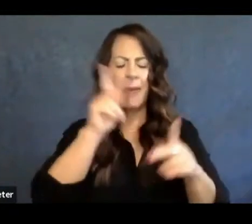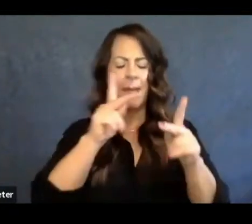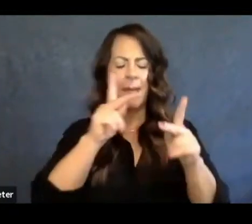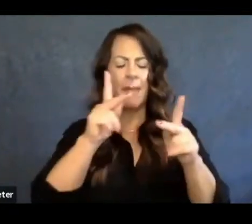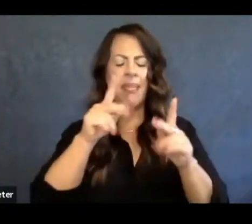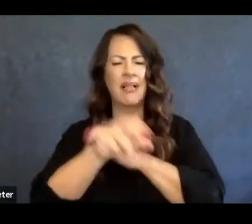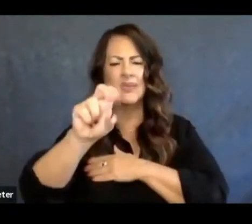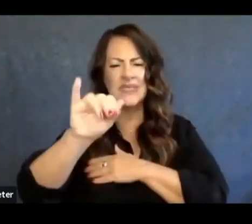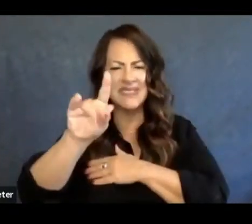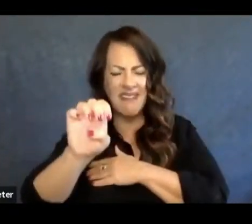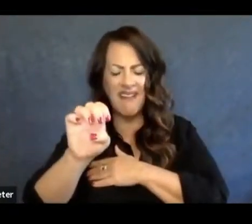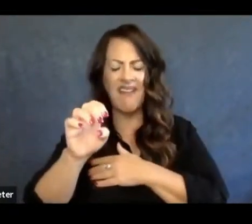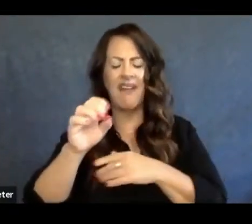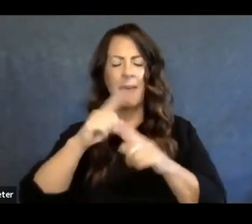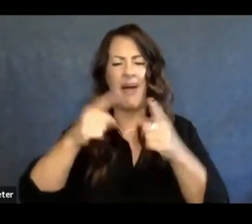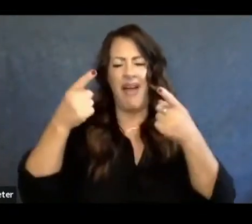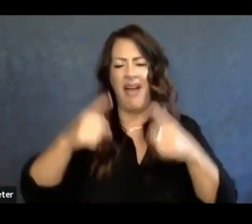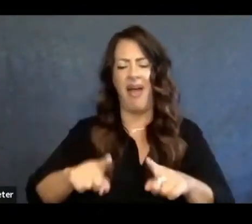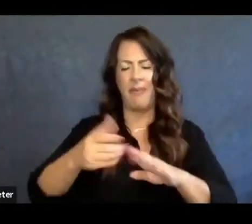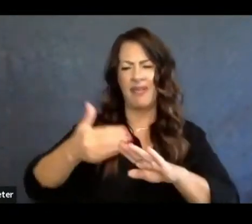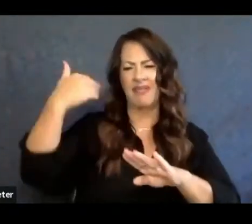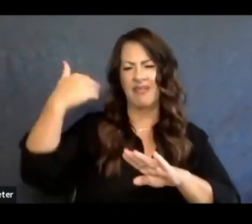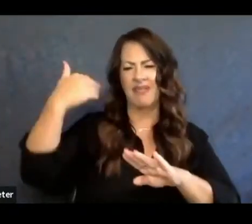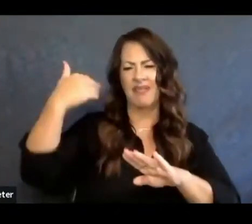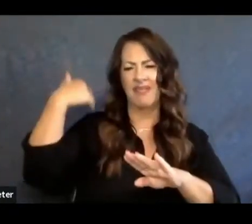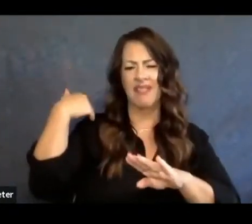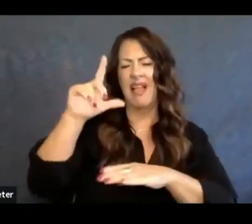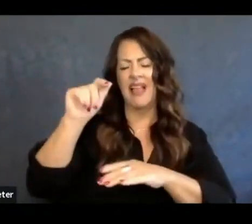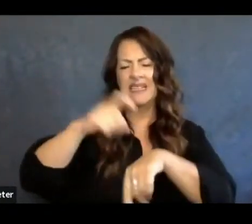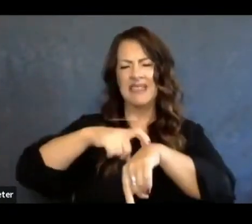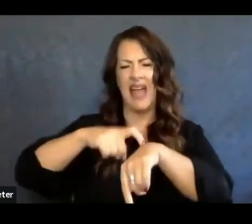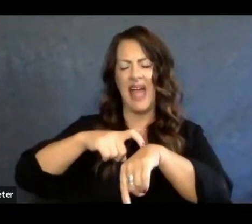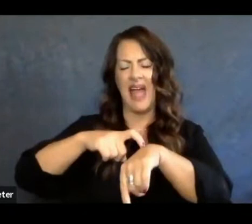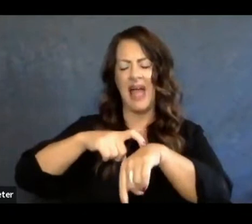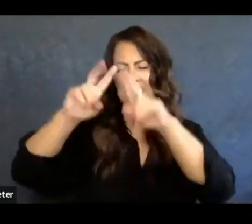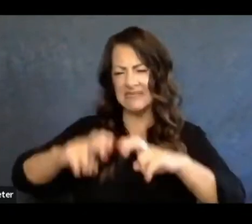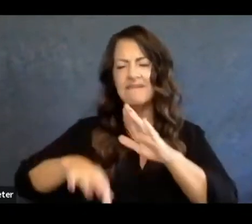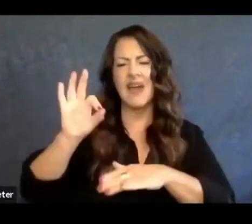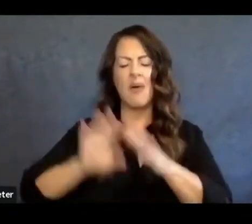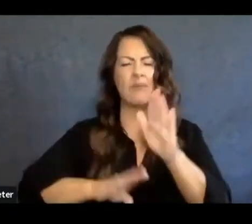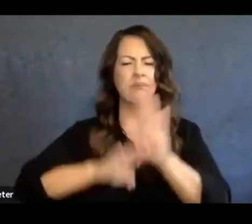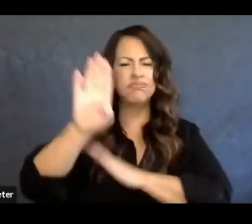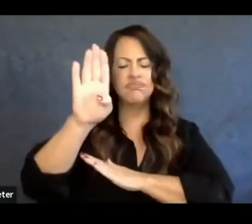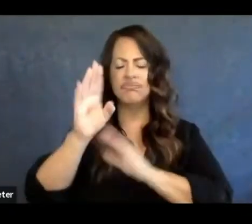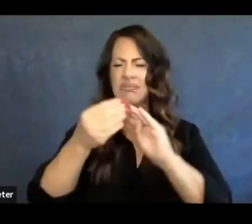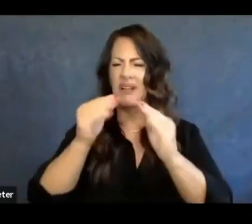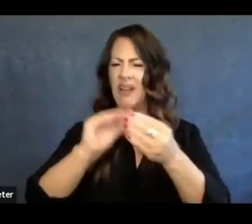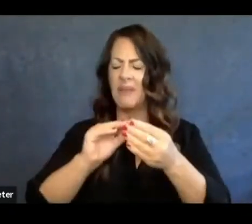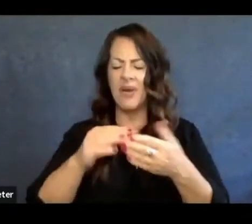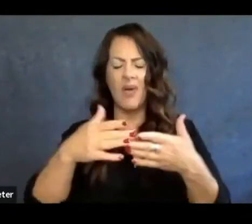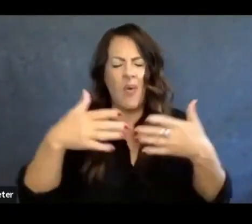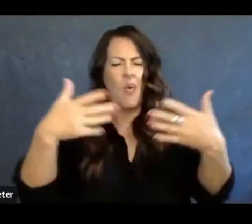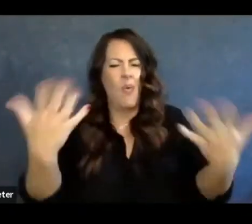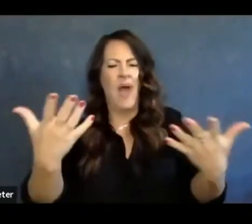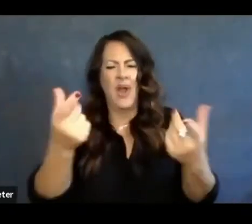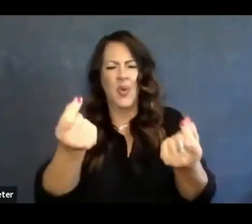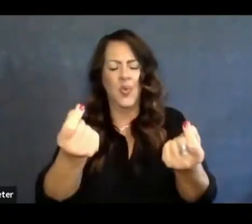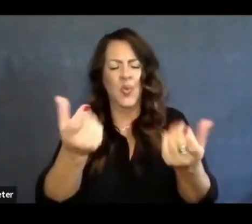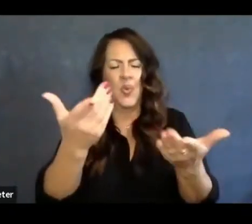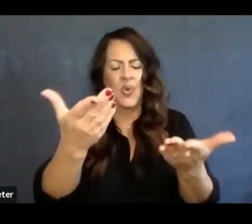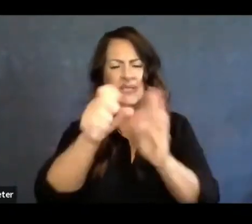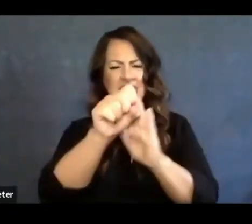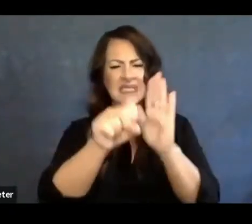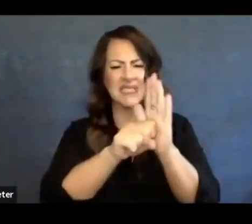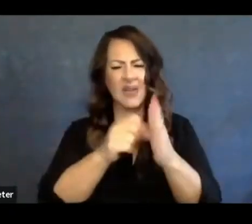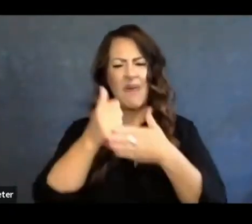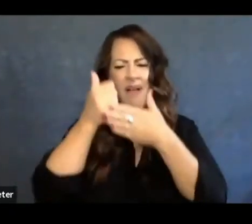Times analysis, that figure shot up to 55%. My question to you is, has the state increased its efforts, especially in